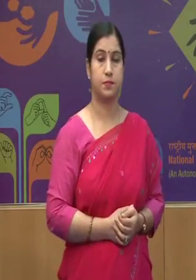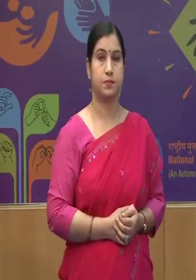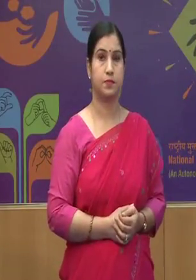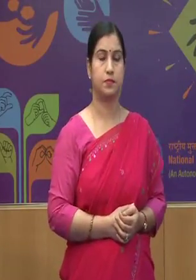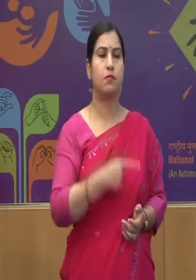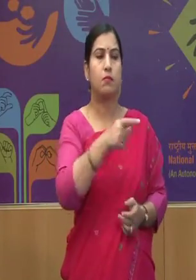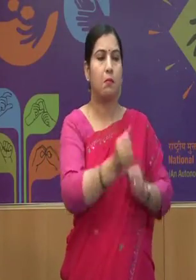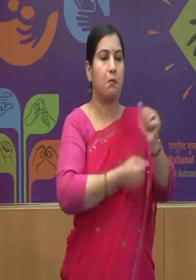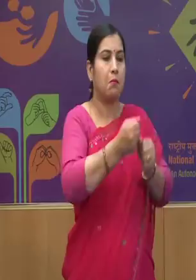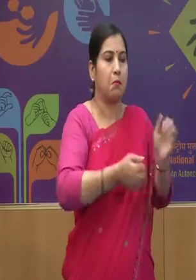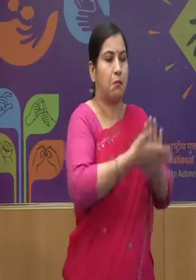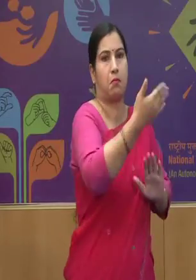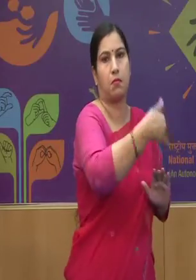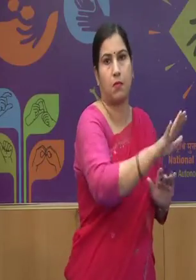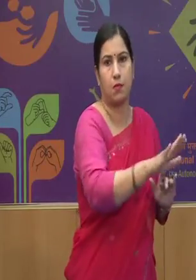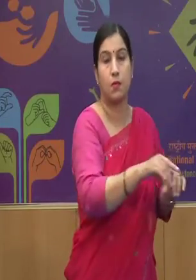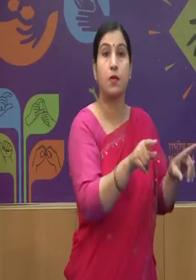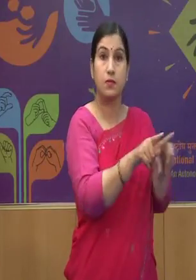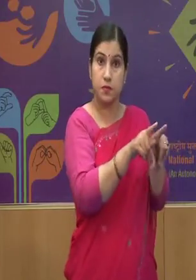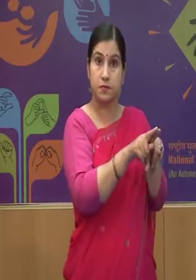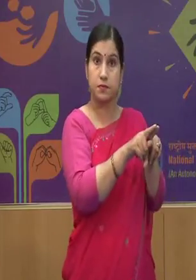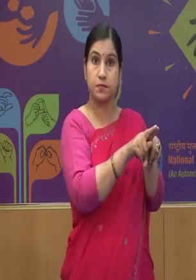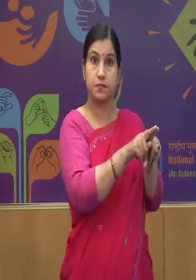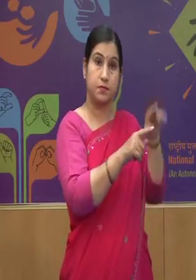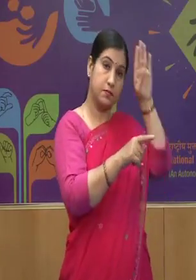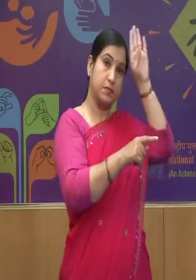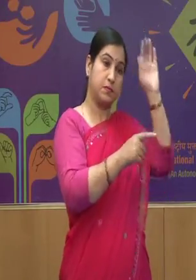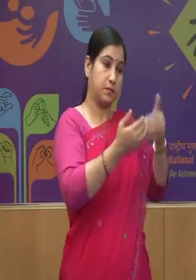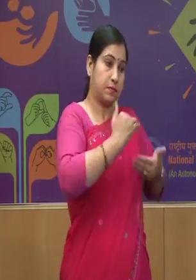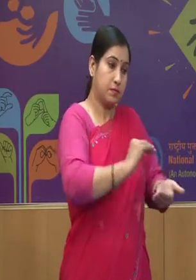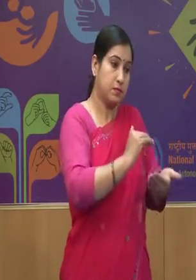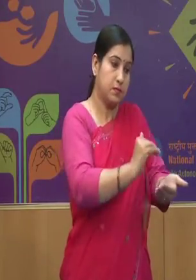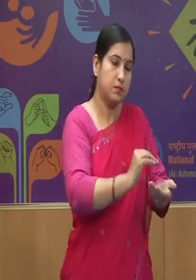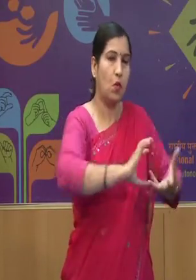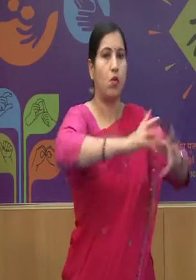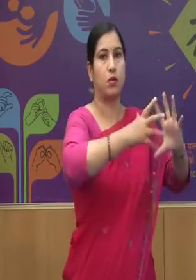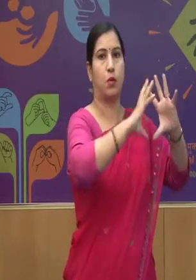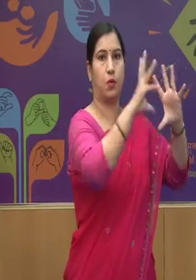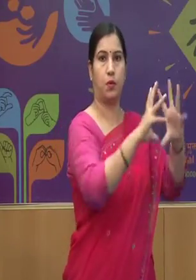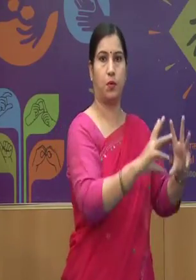ran away and the monarchy was abolished.